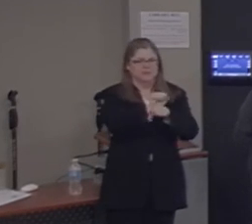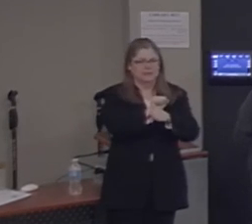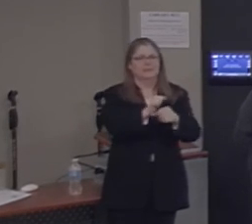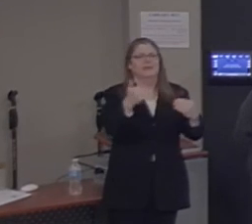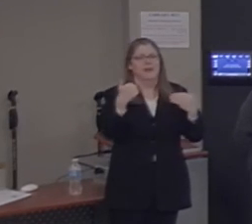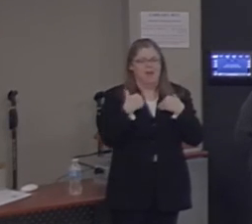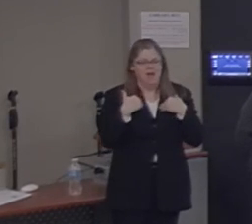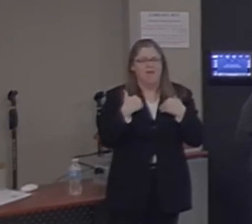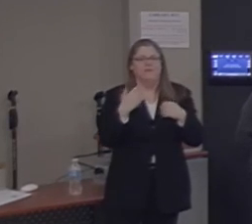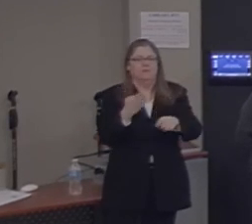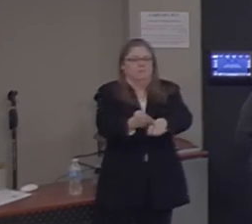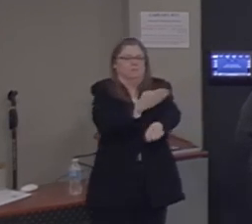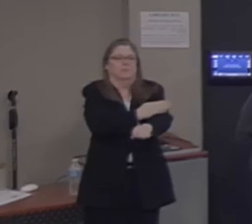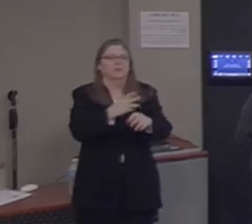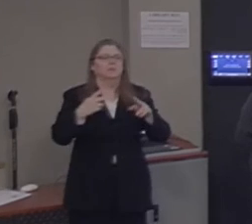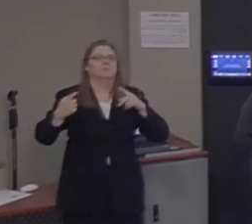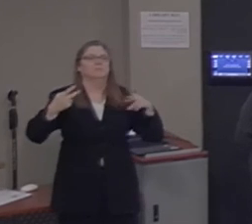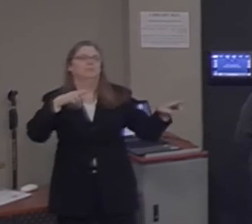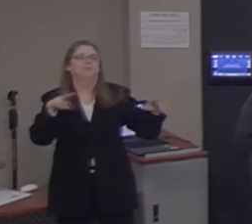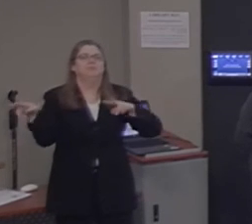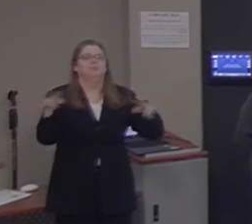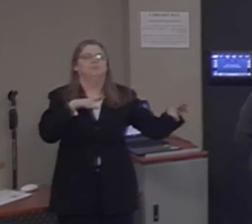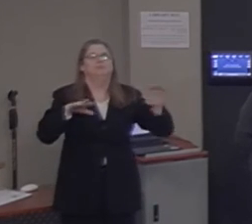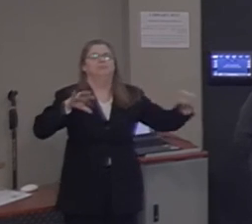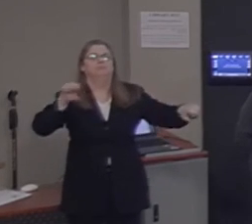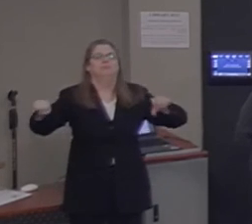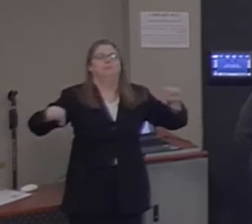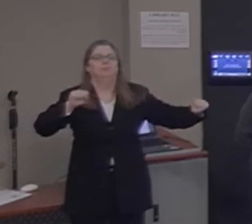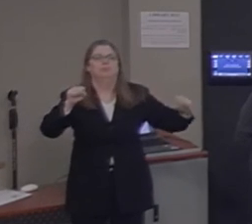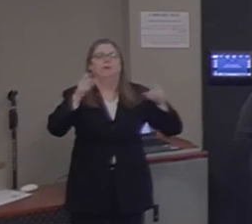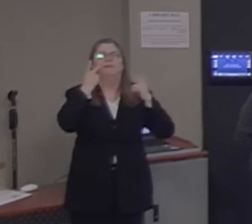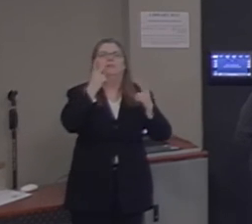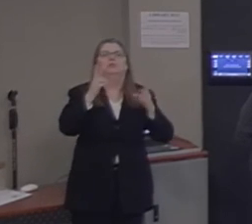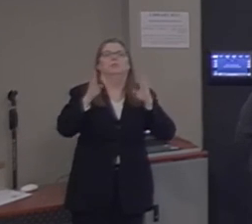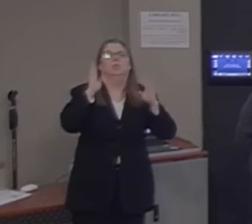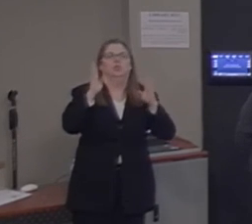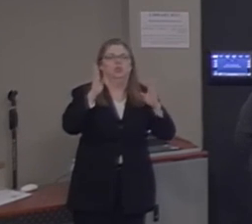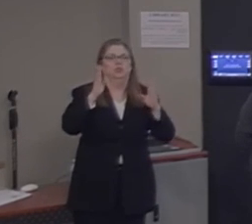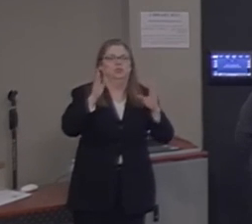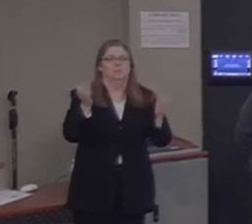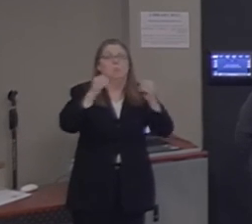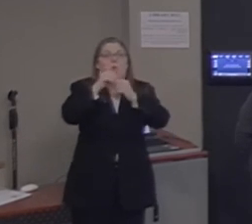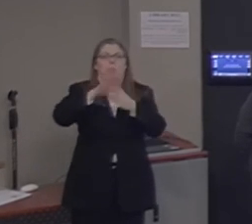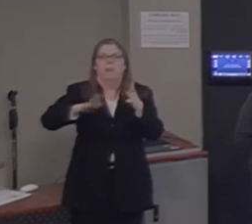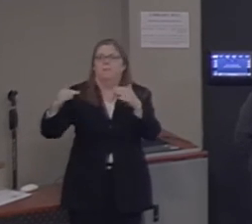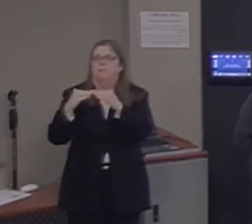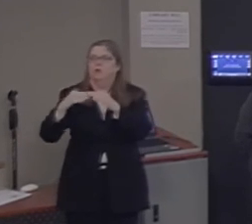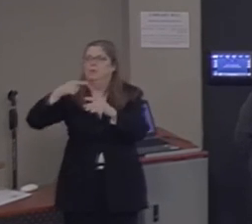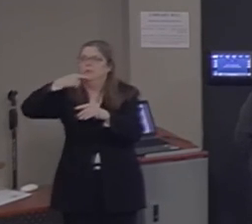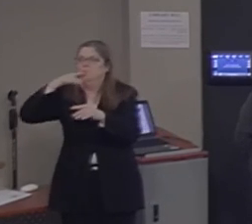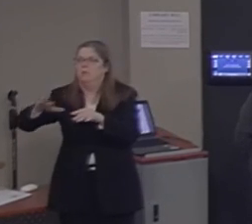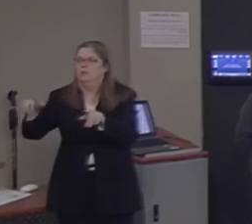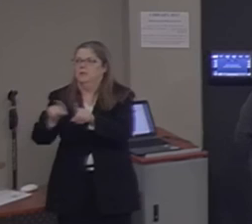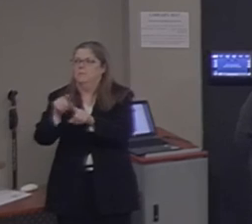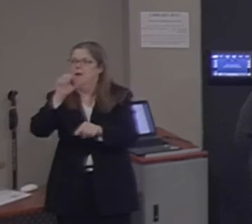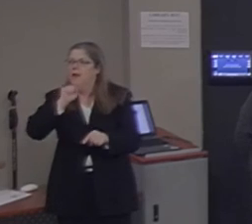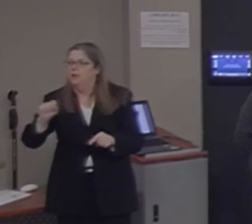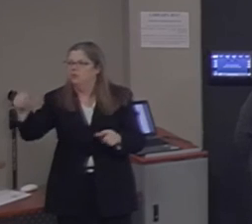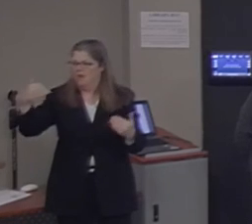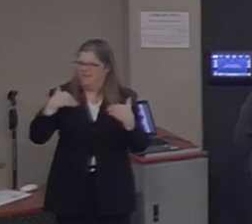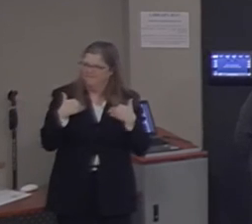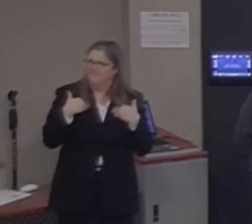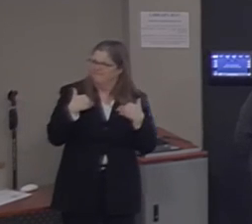increased visual attention over hearing peers at the same age. Mm-hmm. So there is some data which suggests that